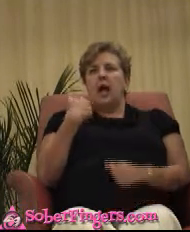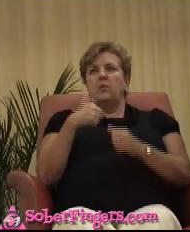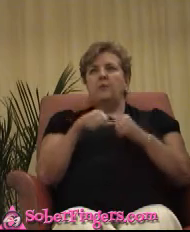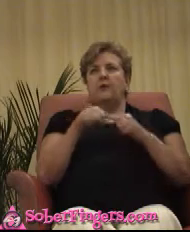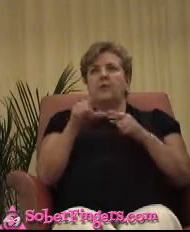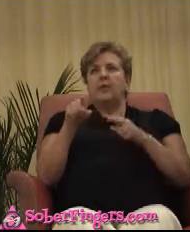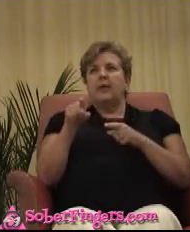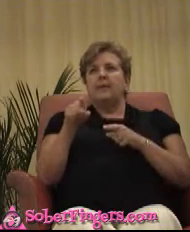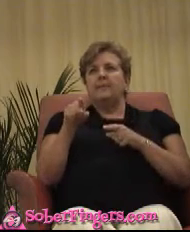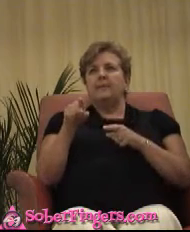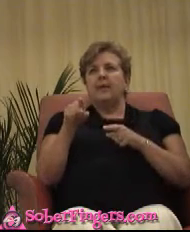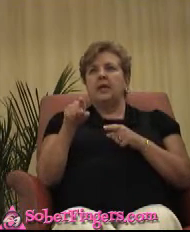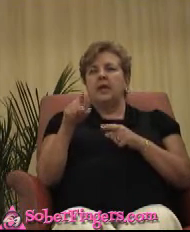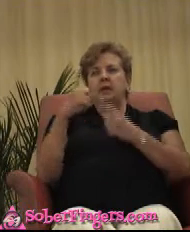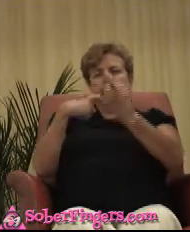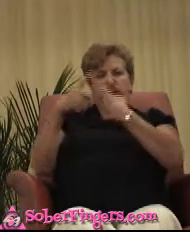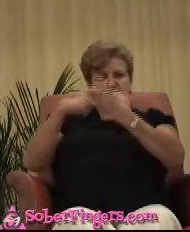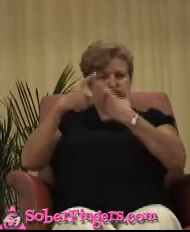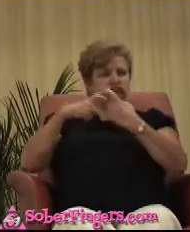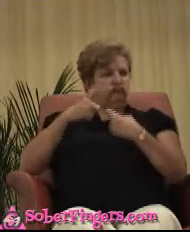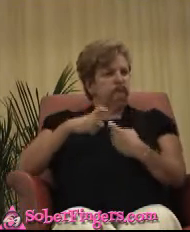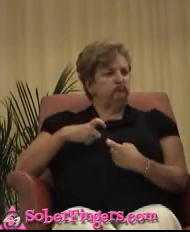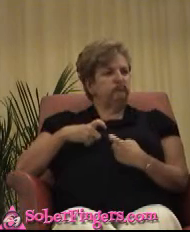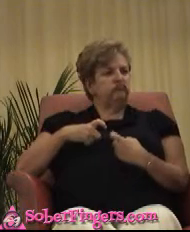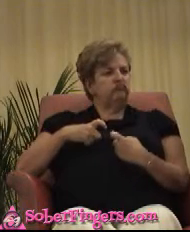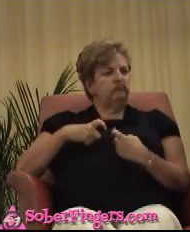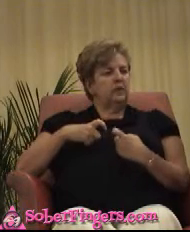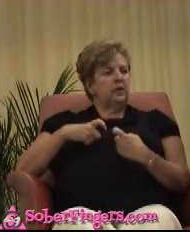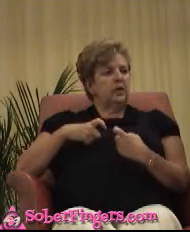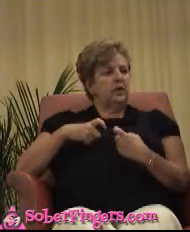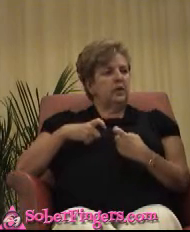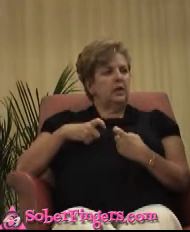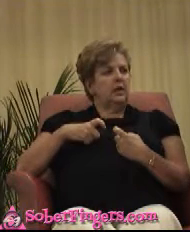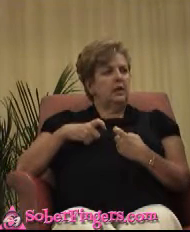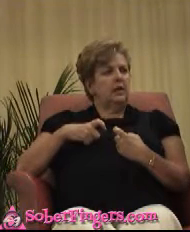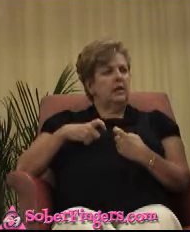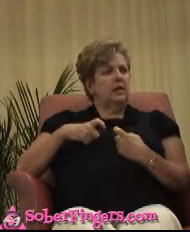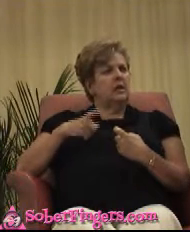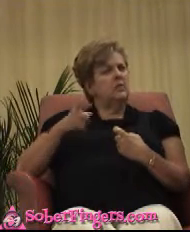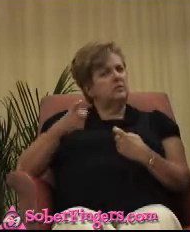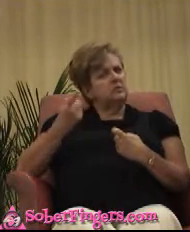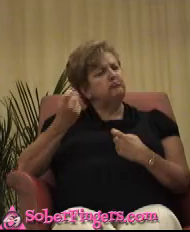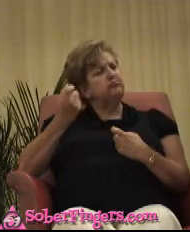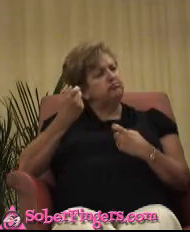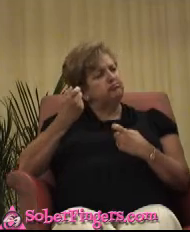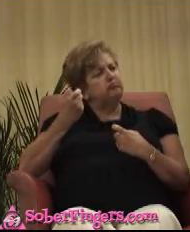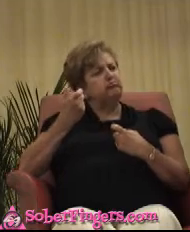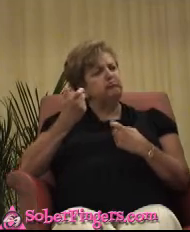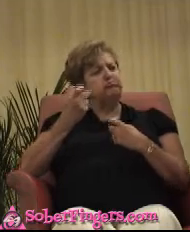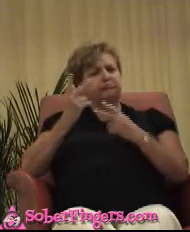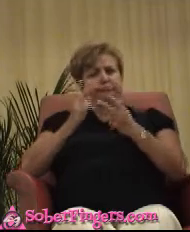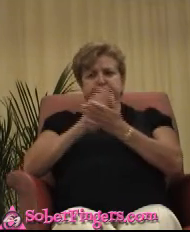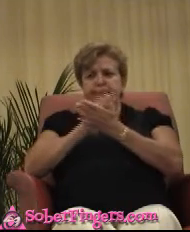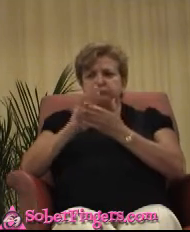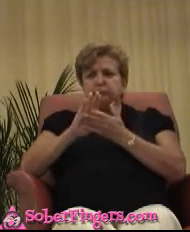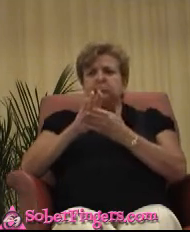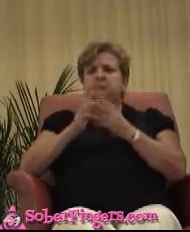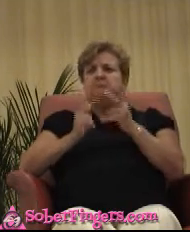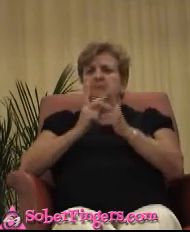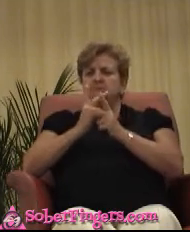deposed me was one of some level of compassion and empathy and even some degree of gentleness.